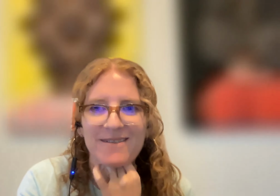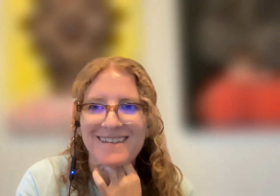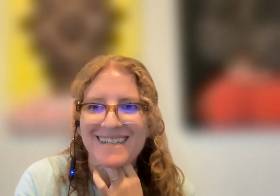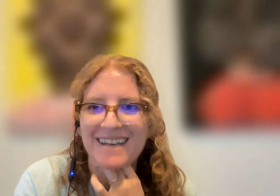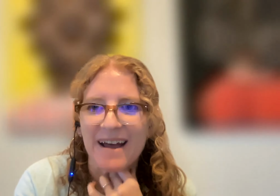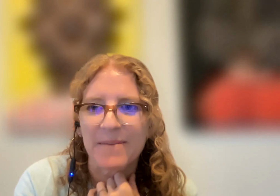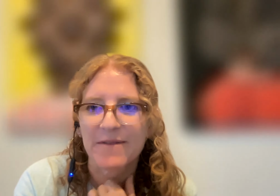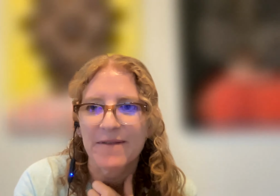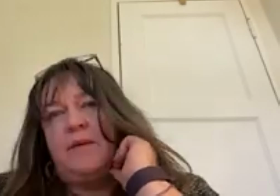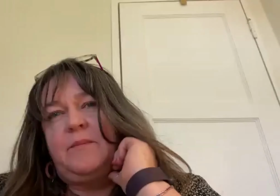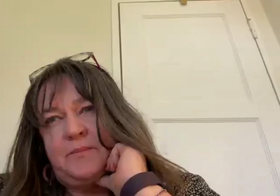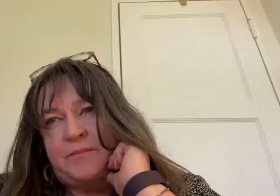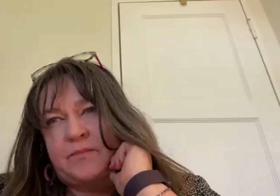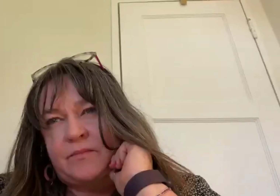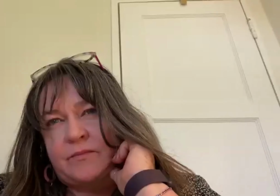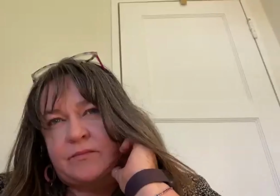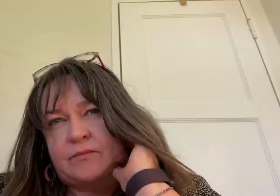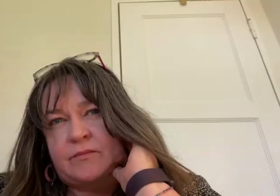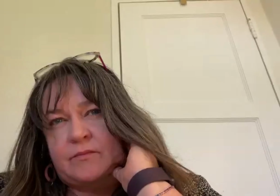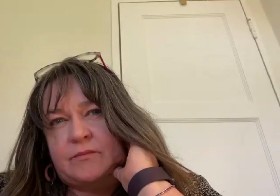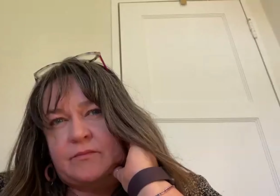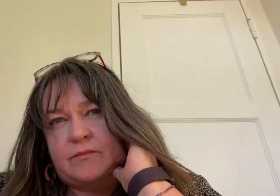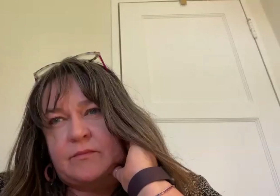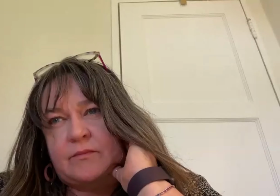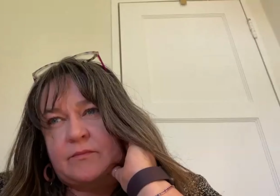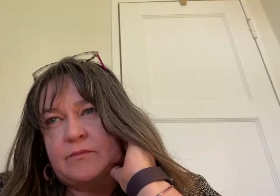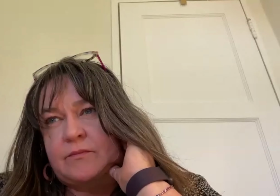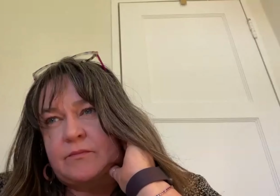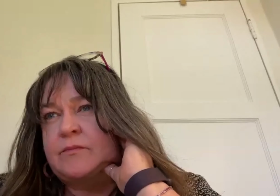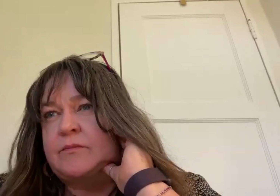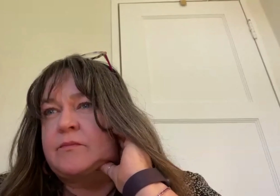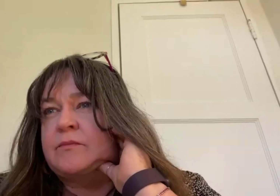told. So Okay. if you guys can jump in, thank you.